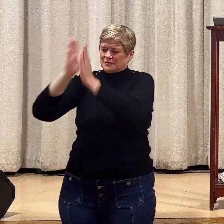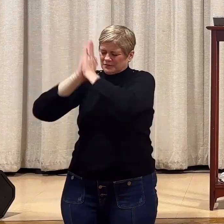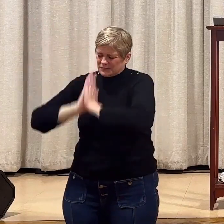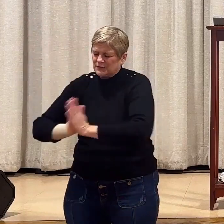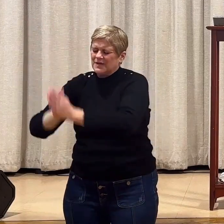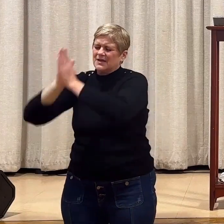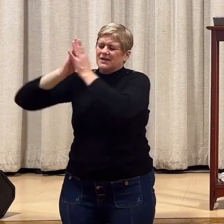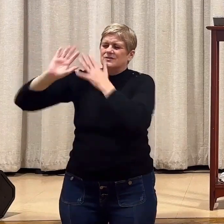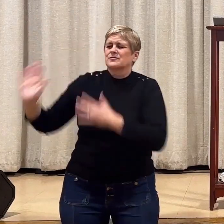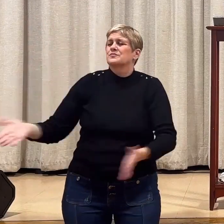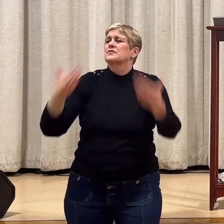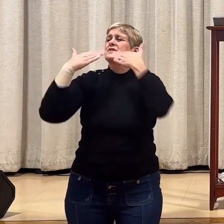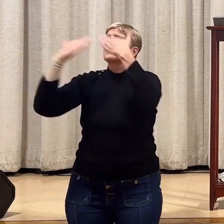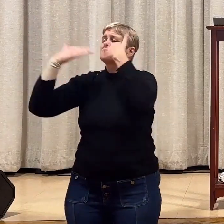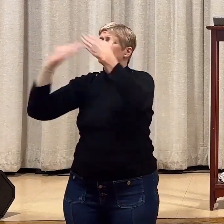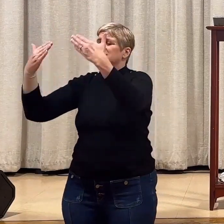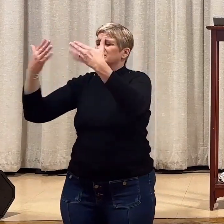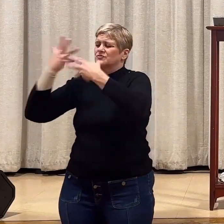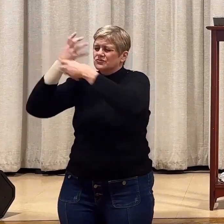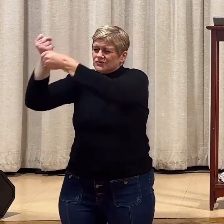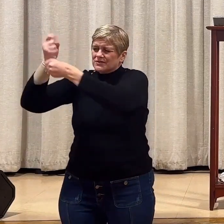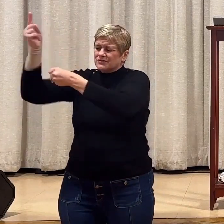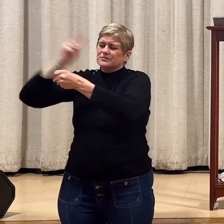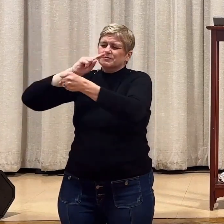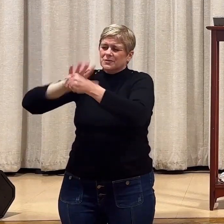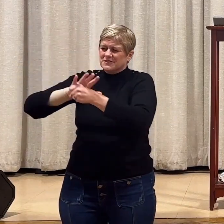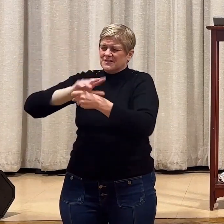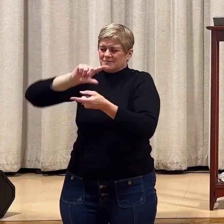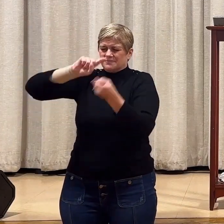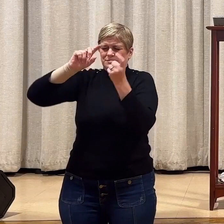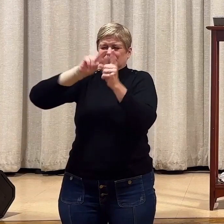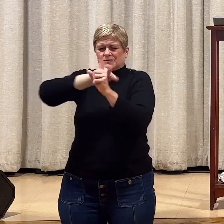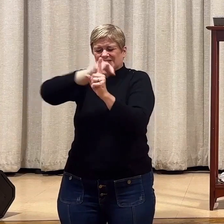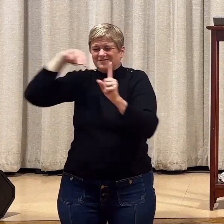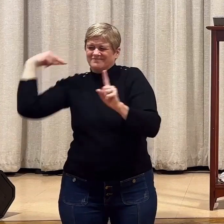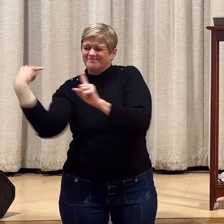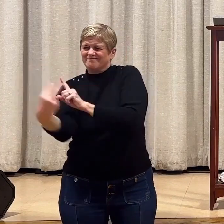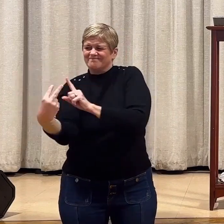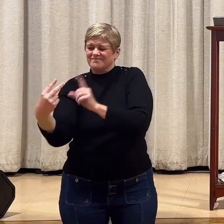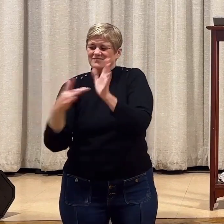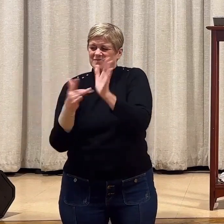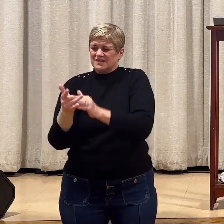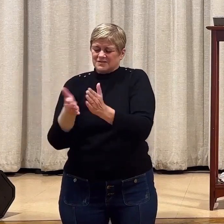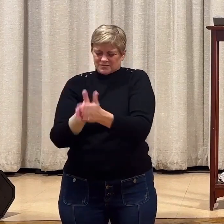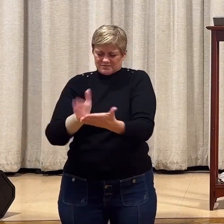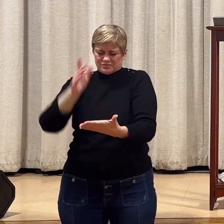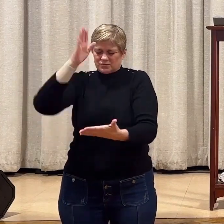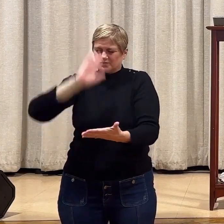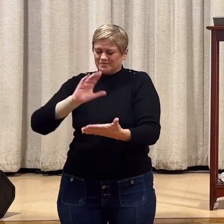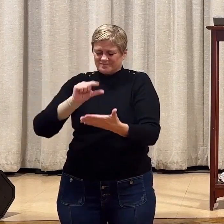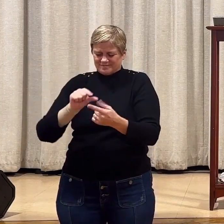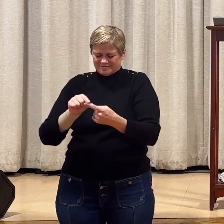to praise, to trust your promise, and to change our perspective with the Word of God. And so thank you,